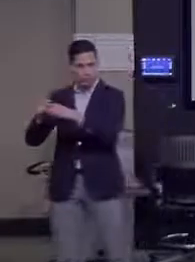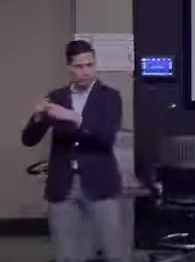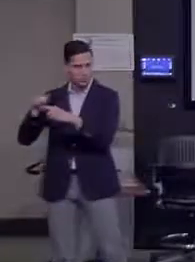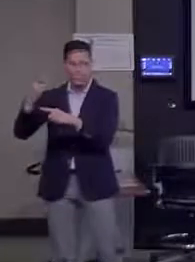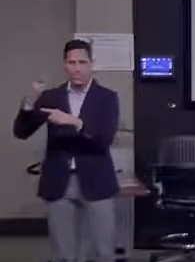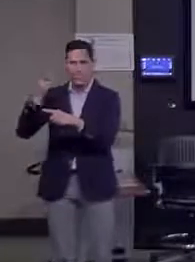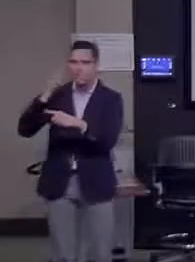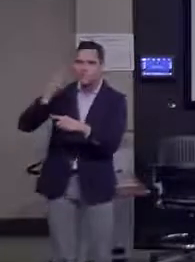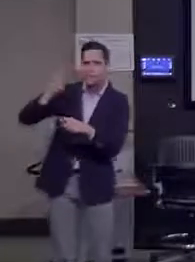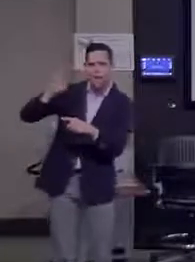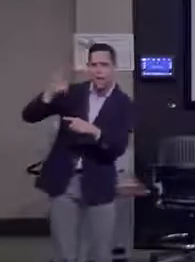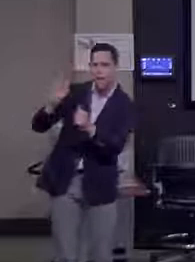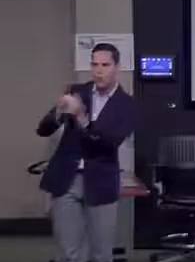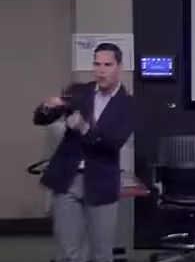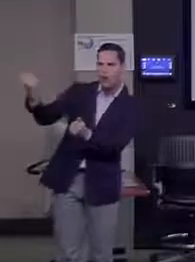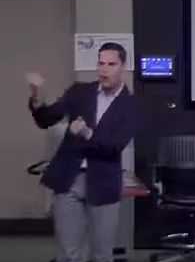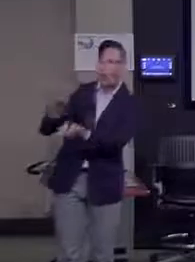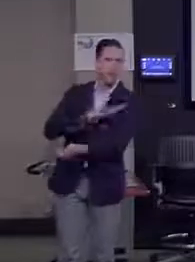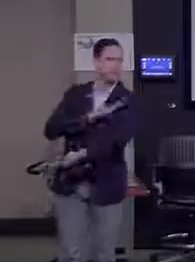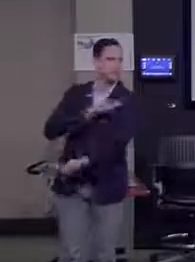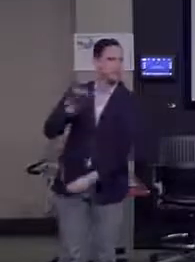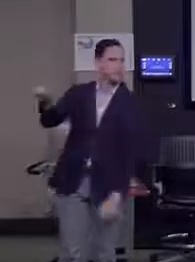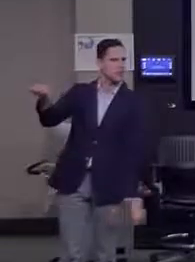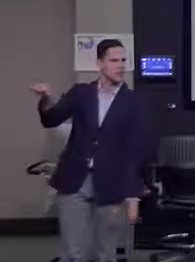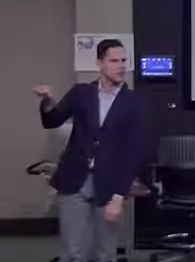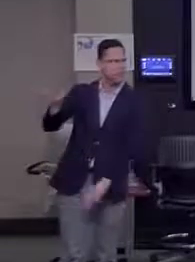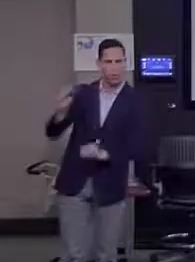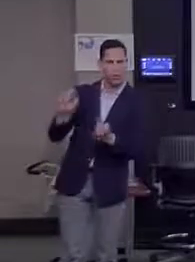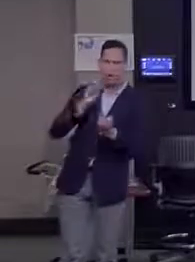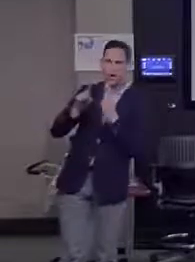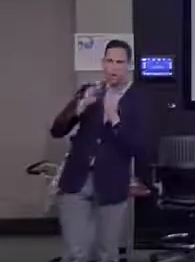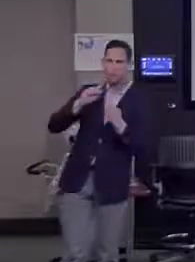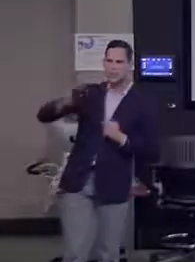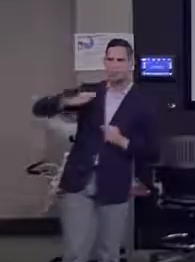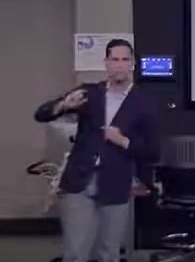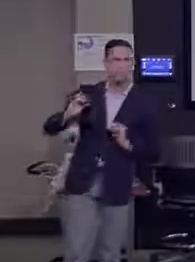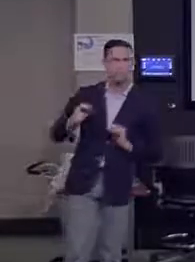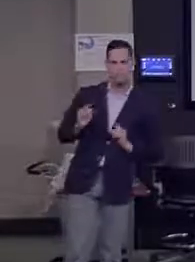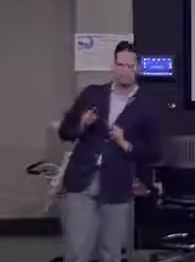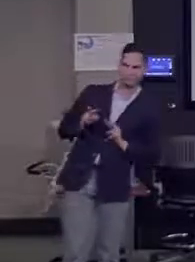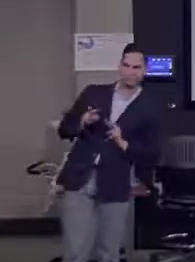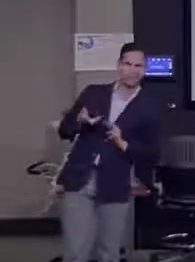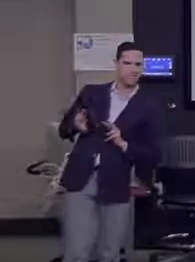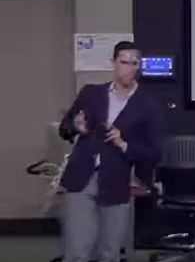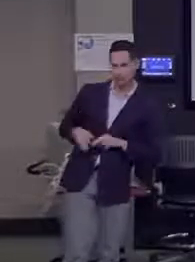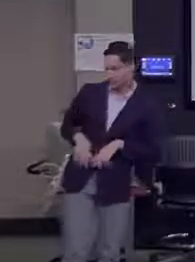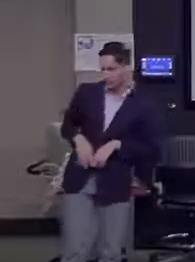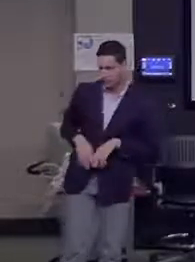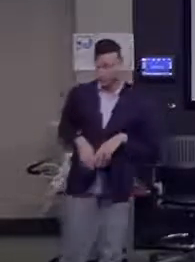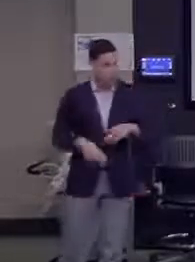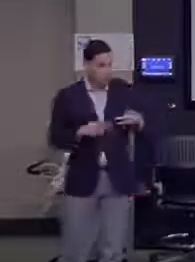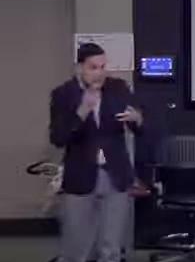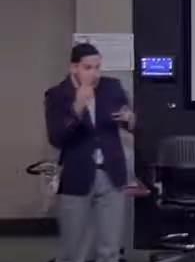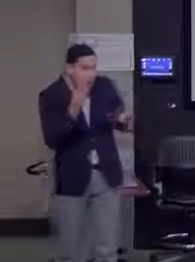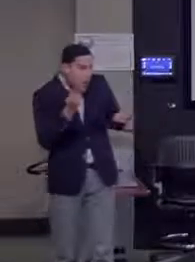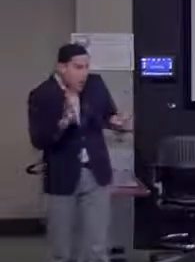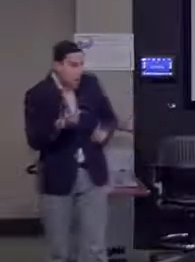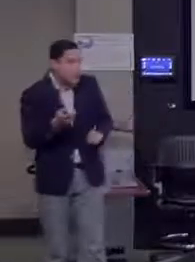no longer contingent or responsive. Well, let's see, Roberta. What do you think's going to happen